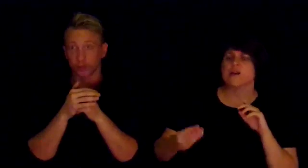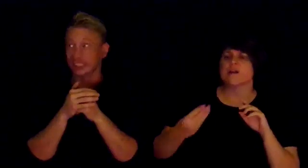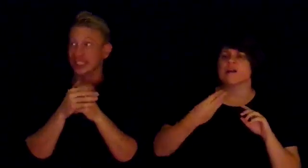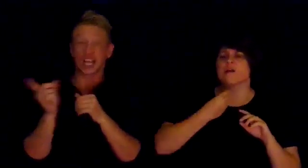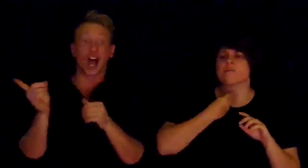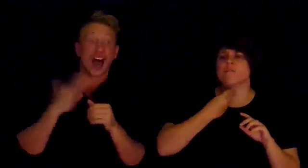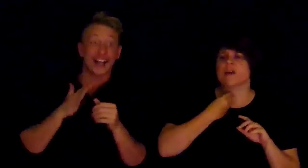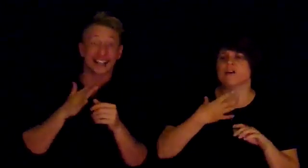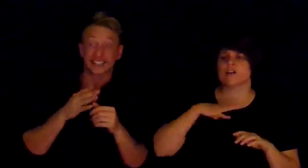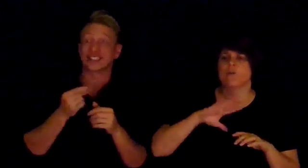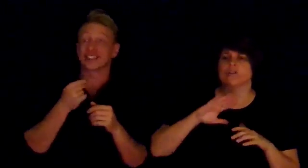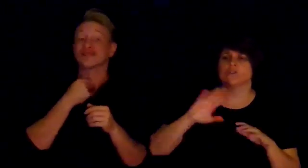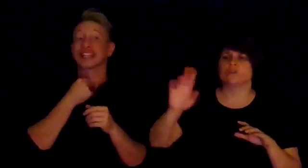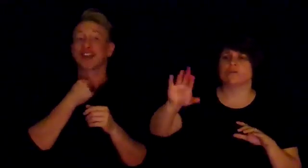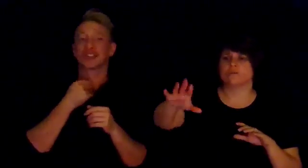I need to finish,